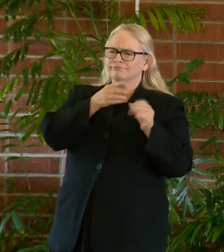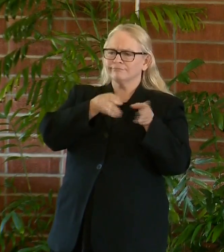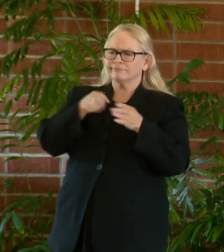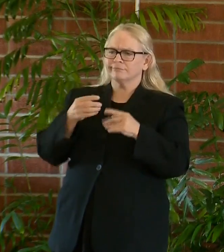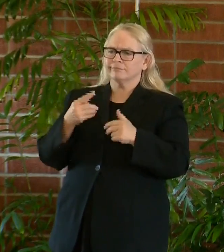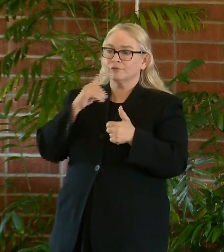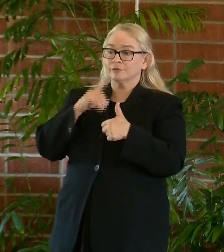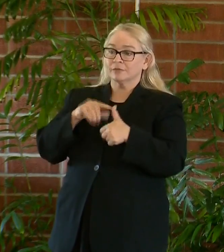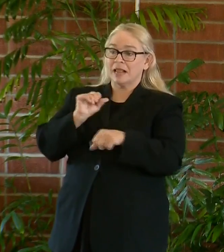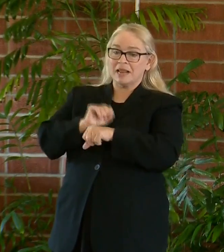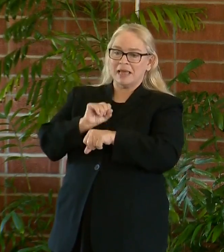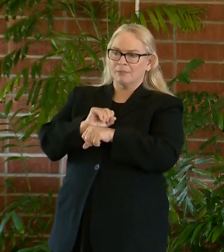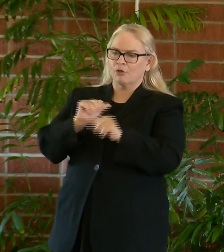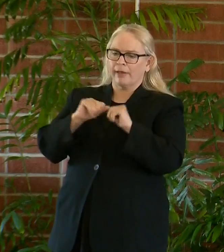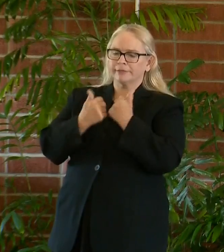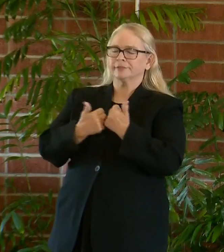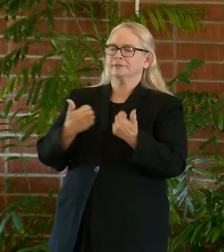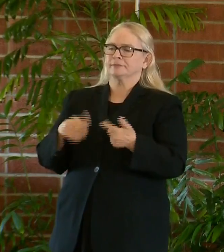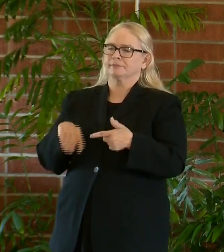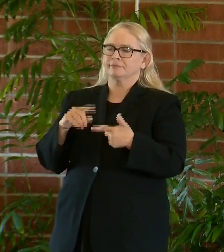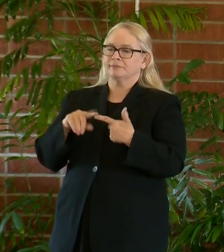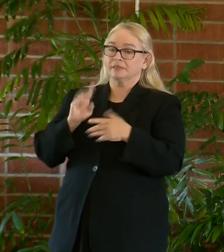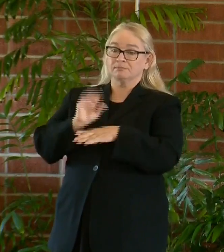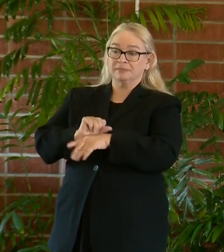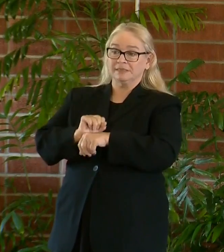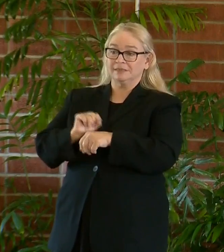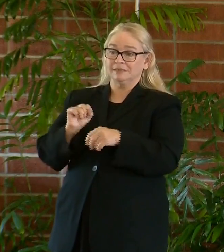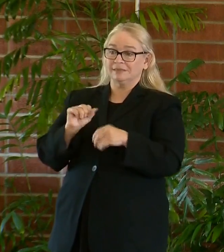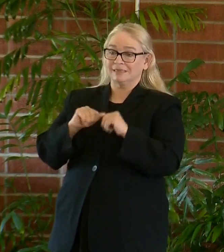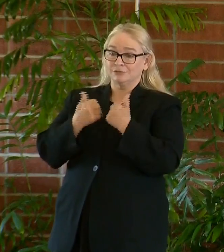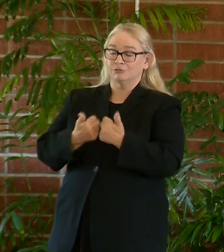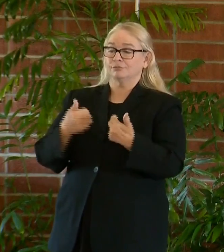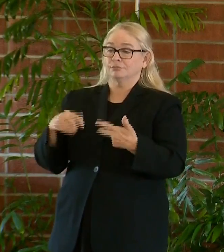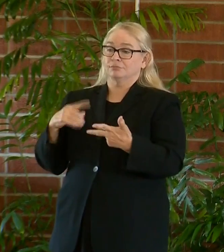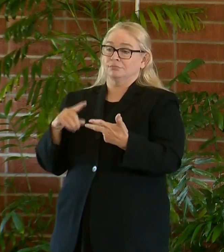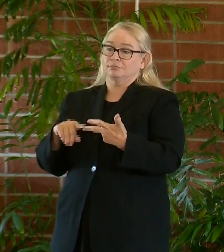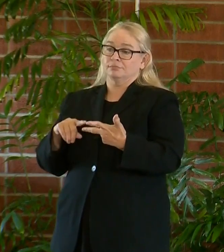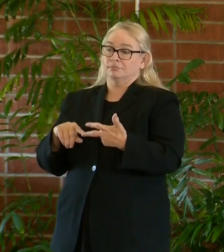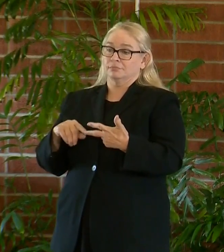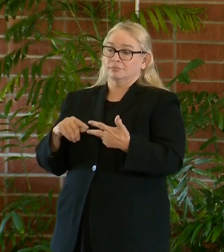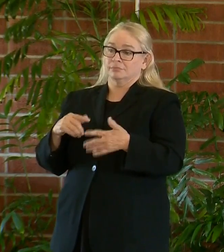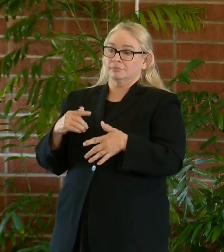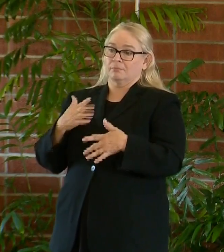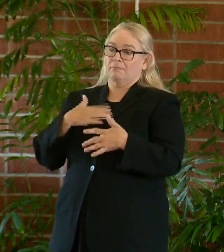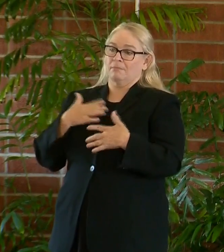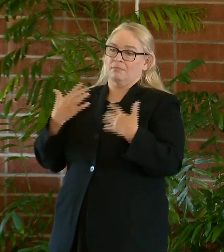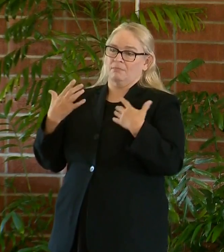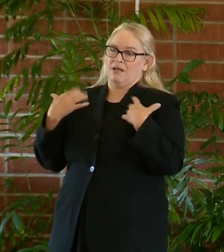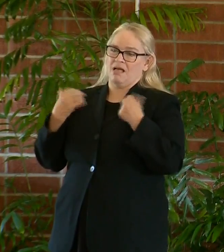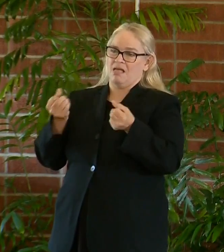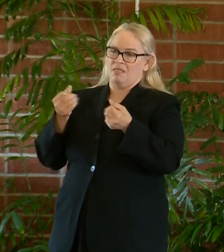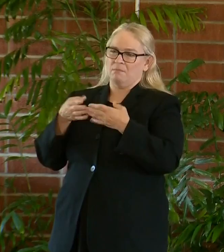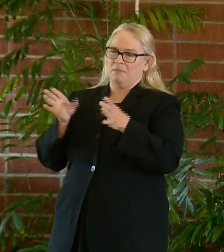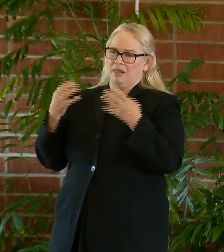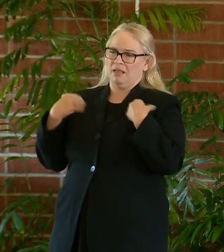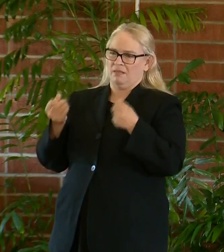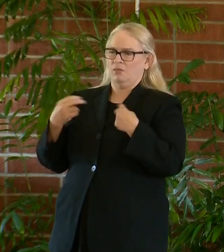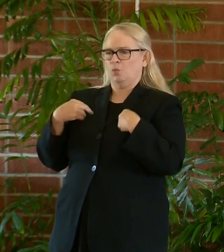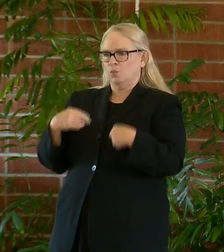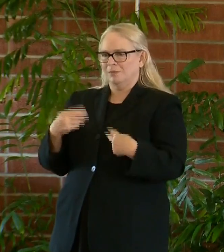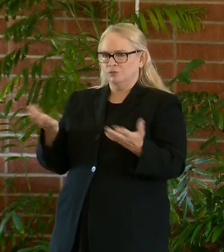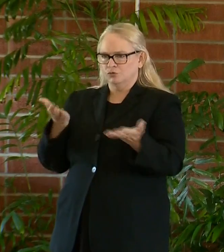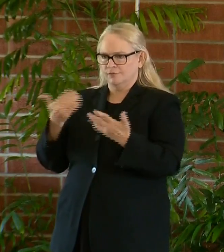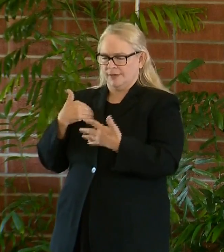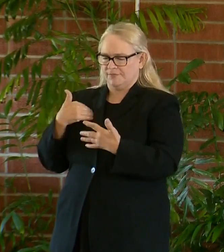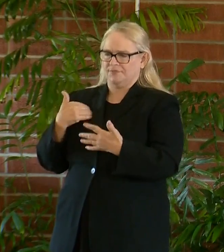agency, our ag agency, our business agency, my agency, the Health and Human Services, with Department of Public